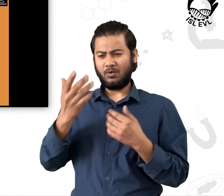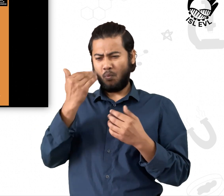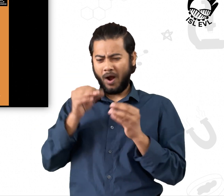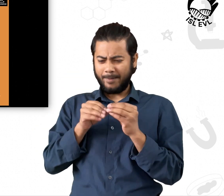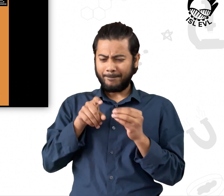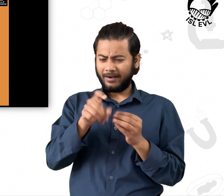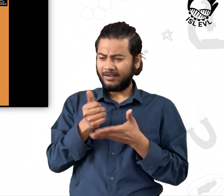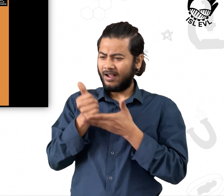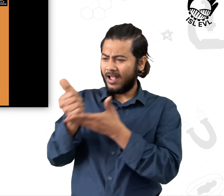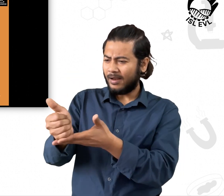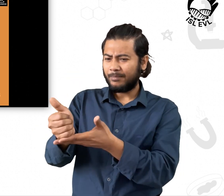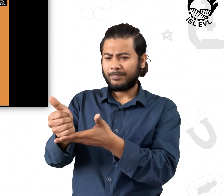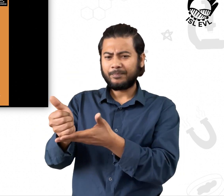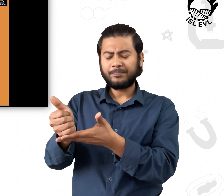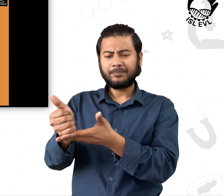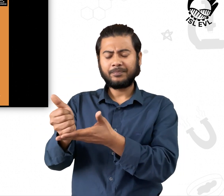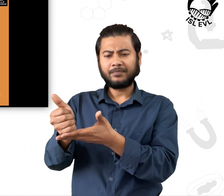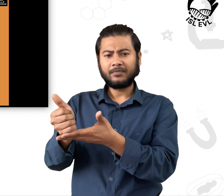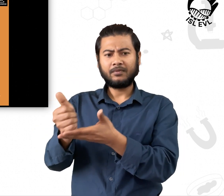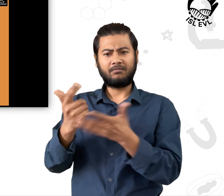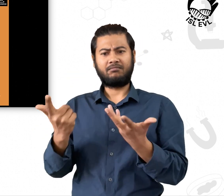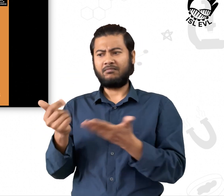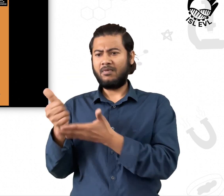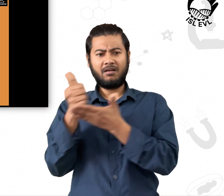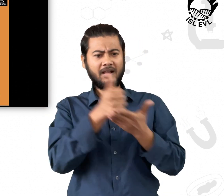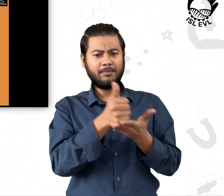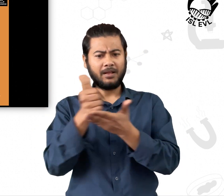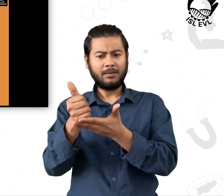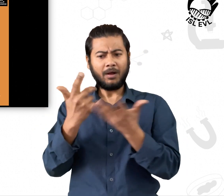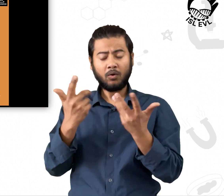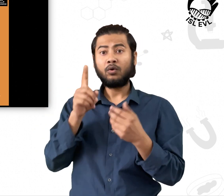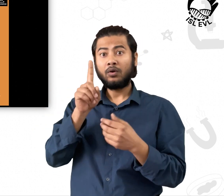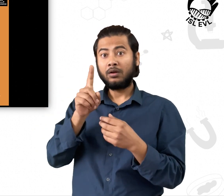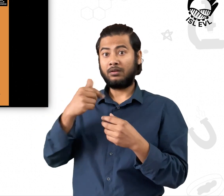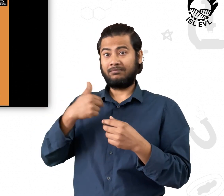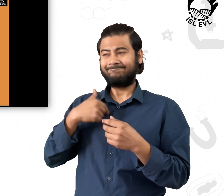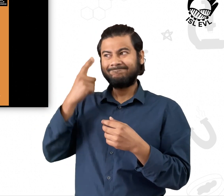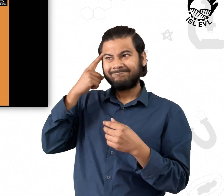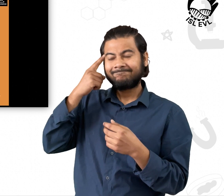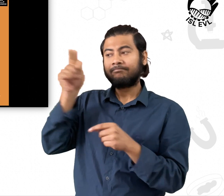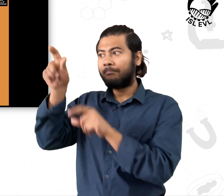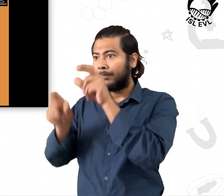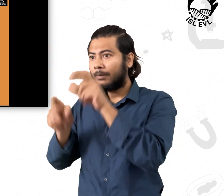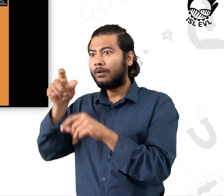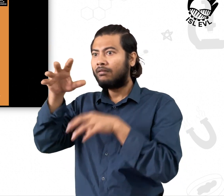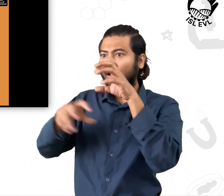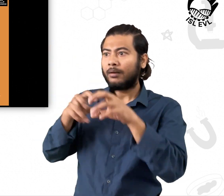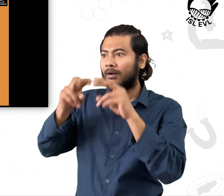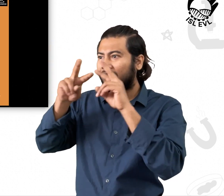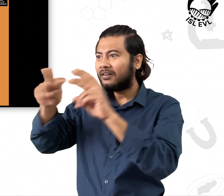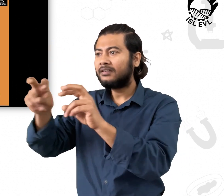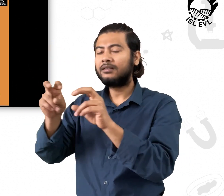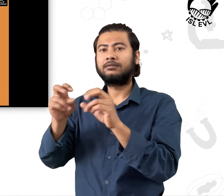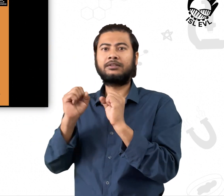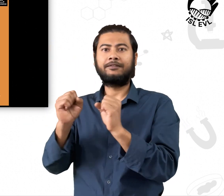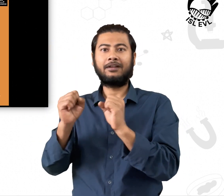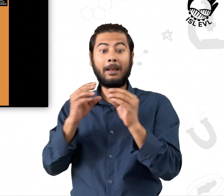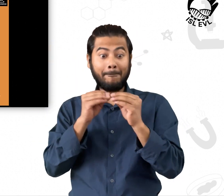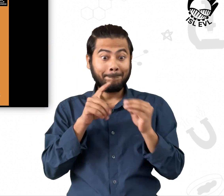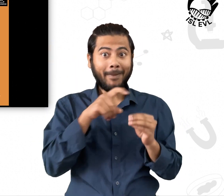Right? So this was a basic question that fascinated me. And then I realized microbes are an easy and more convenient model